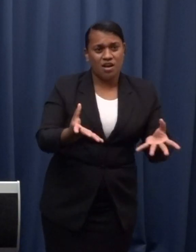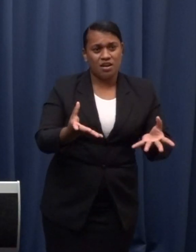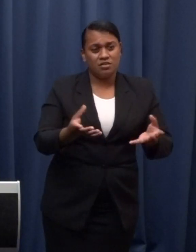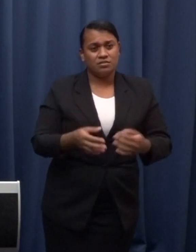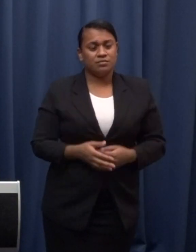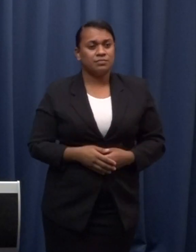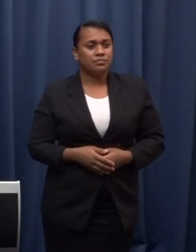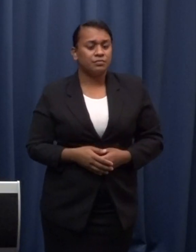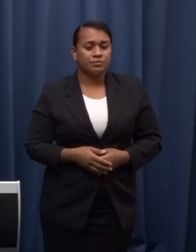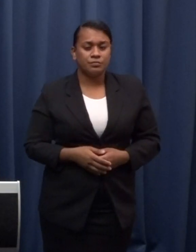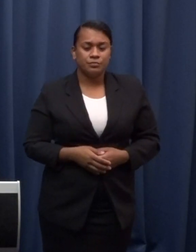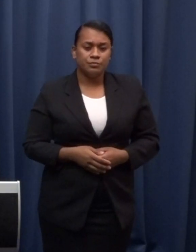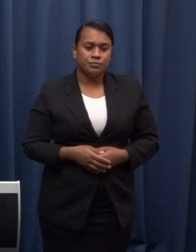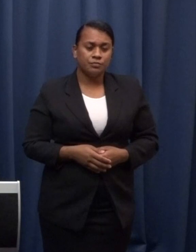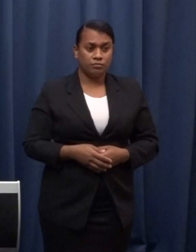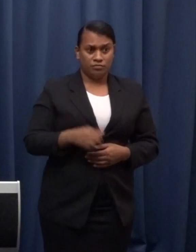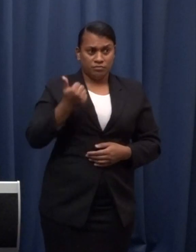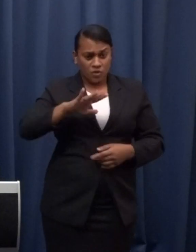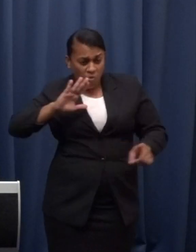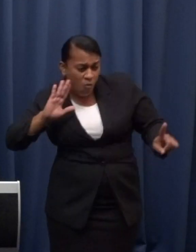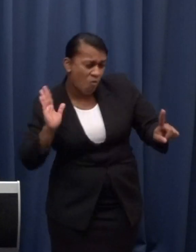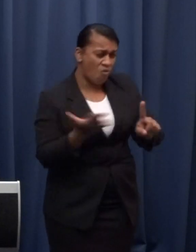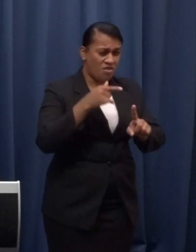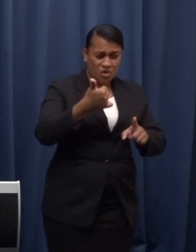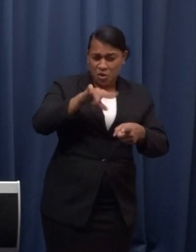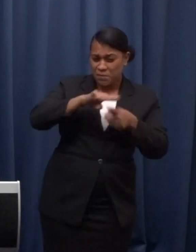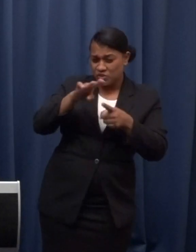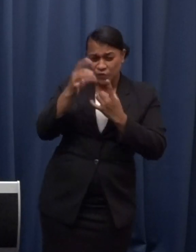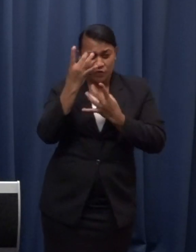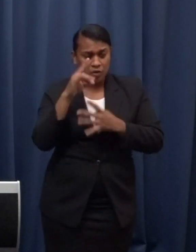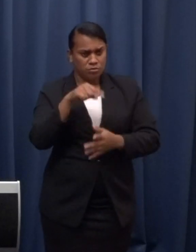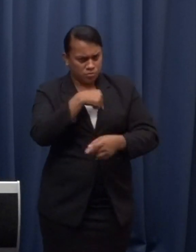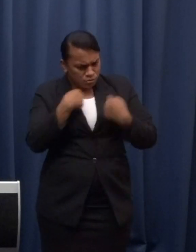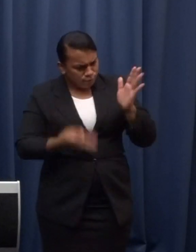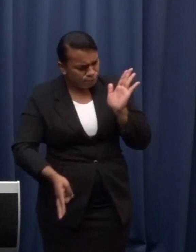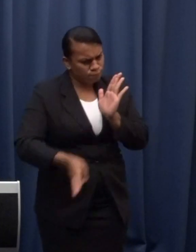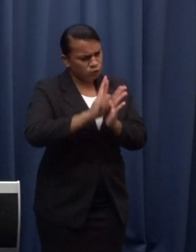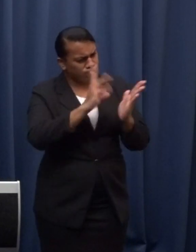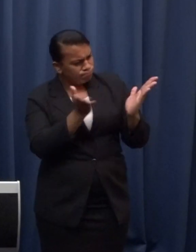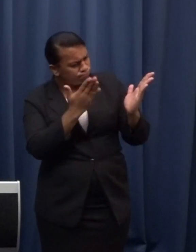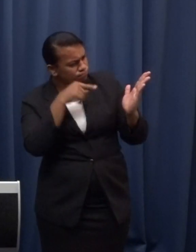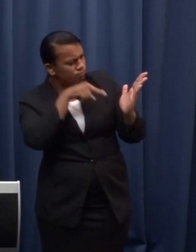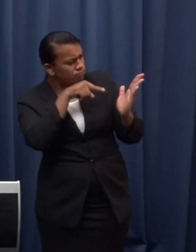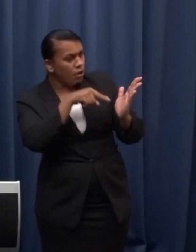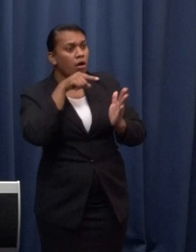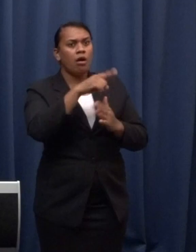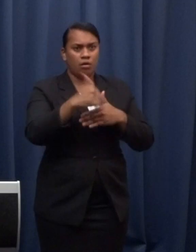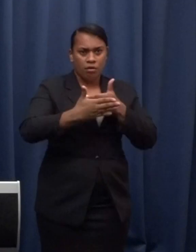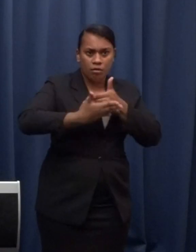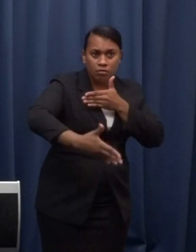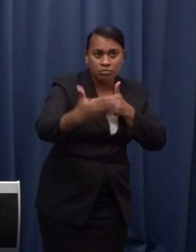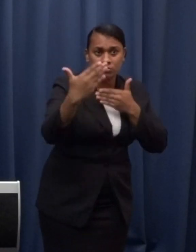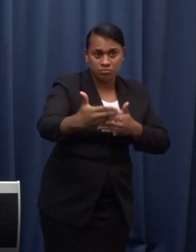responses. All of these measures will be reviewed in 14 days' time. Before then,